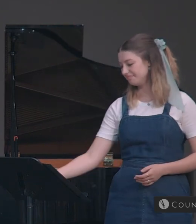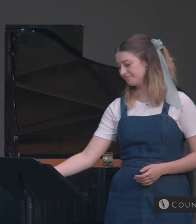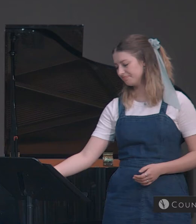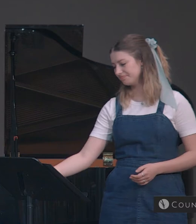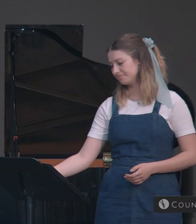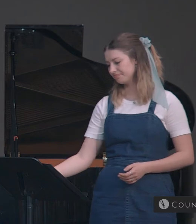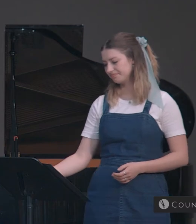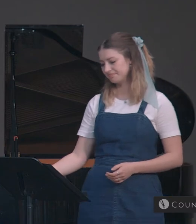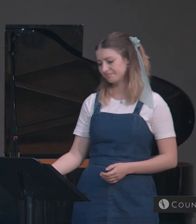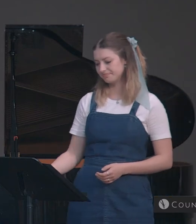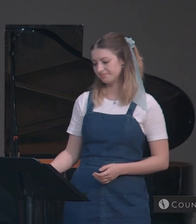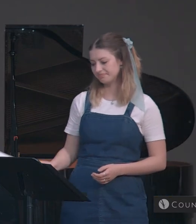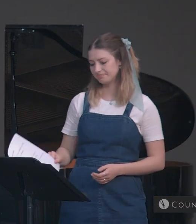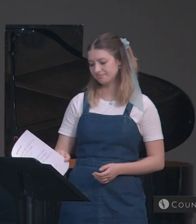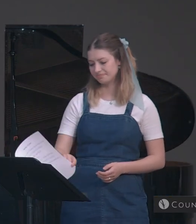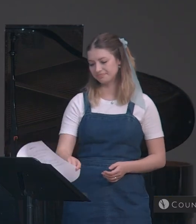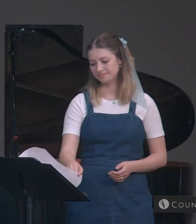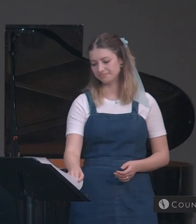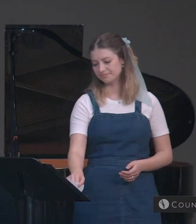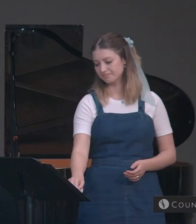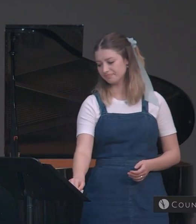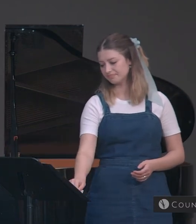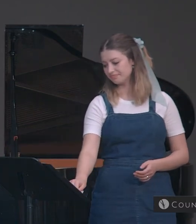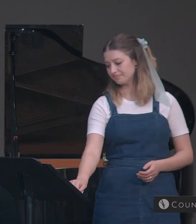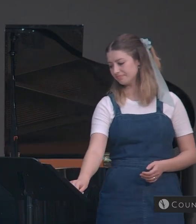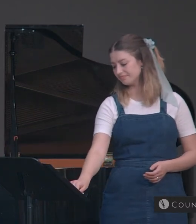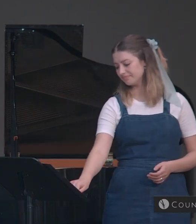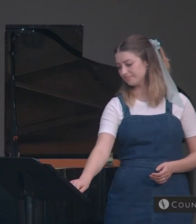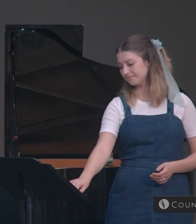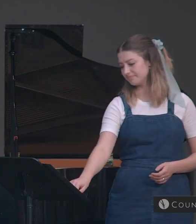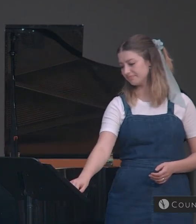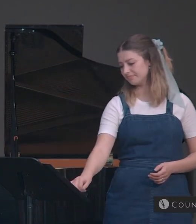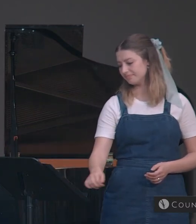purposes for your glory.